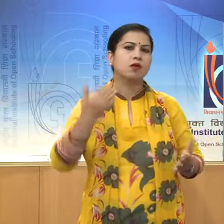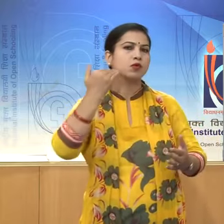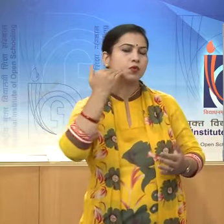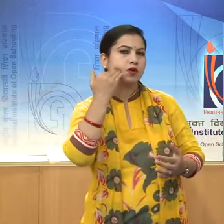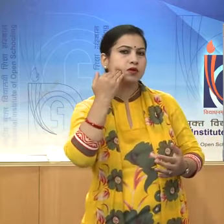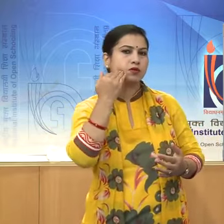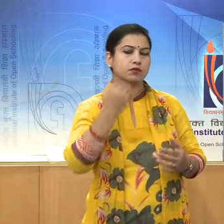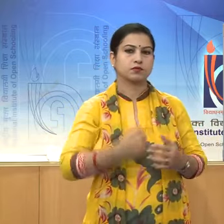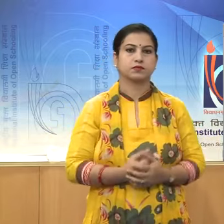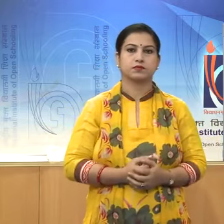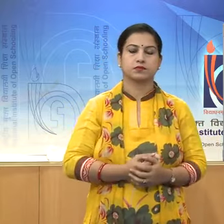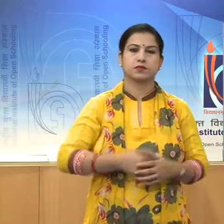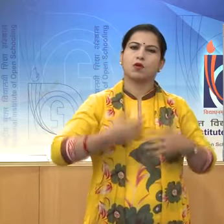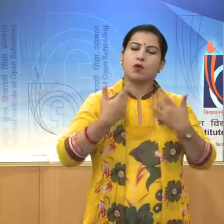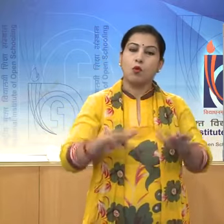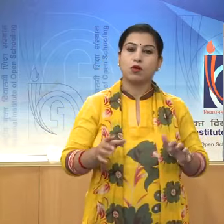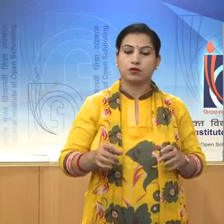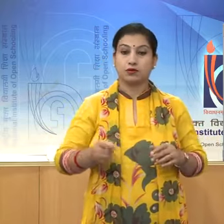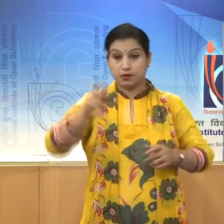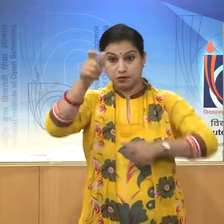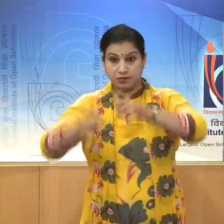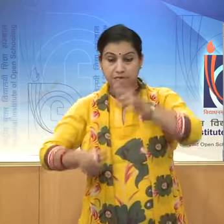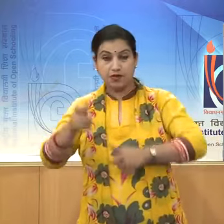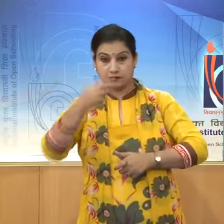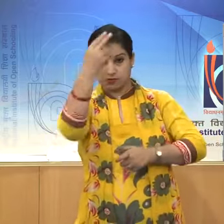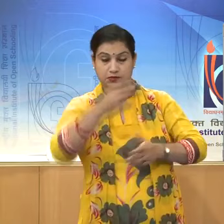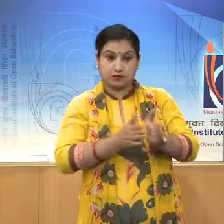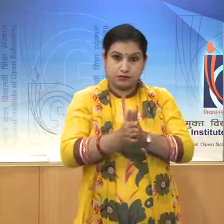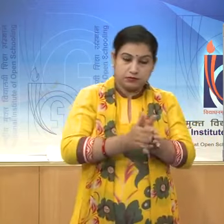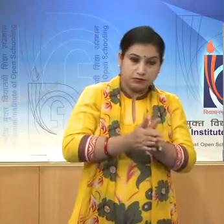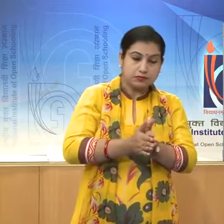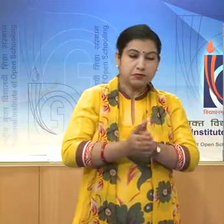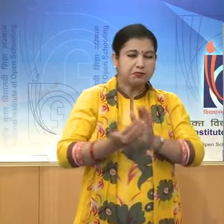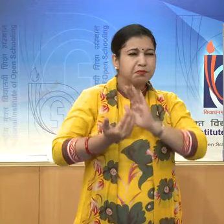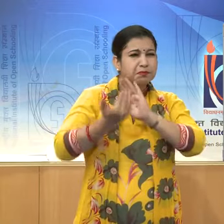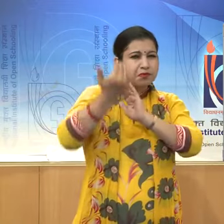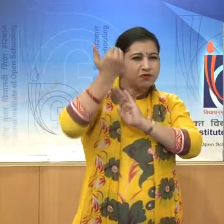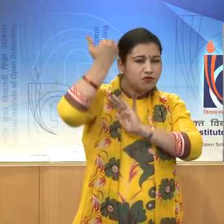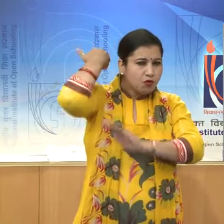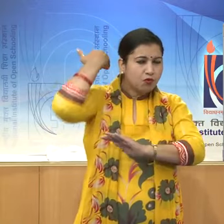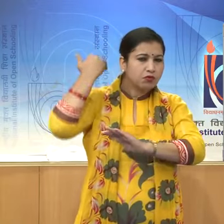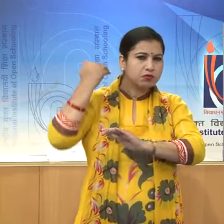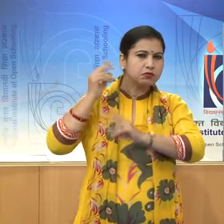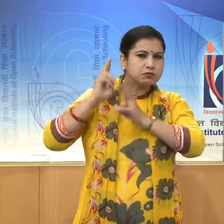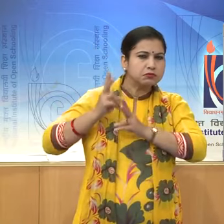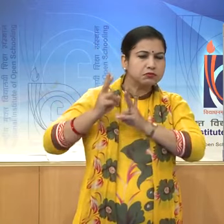Renaissance began with the revival of interest in ancient classical culture